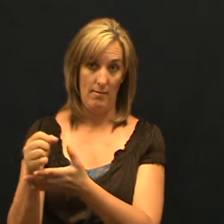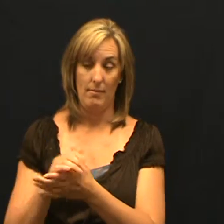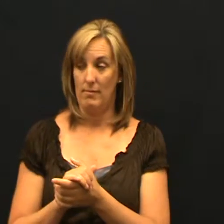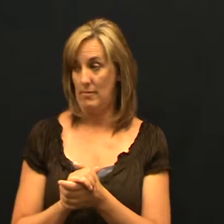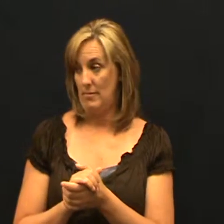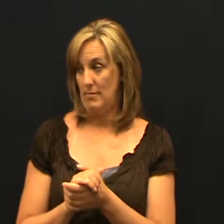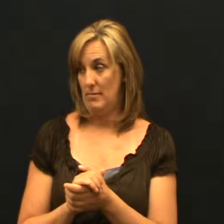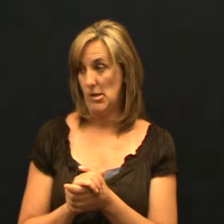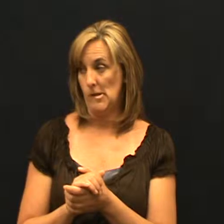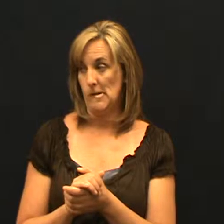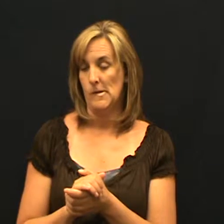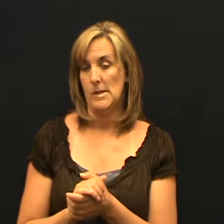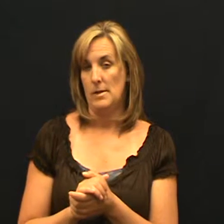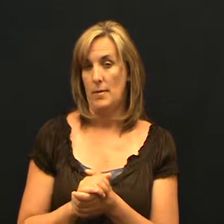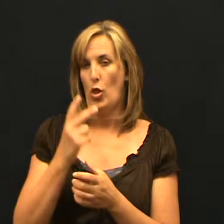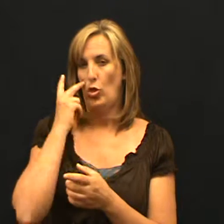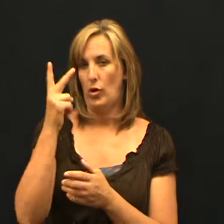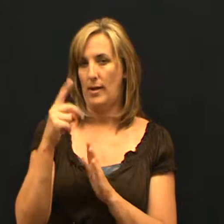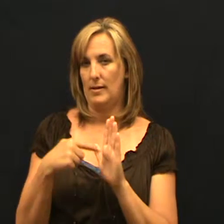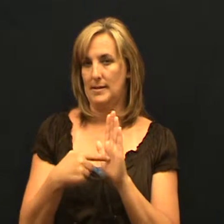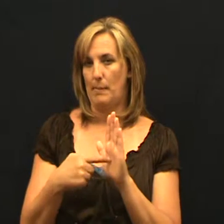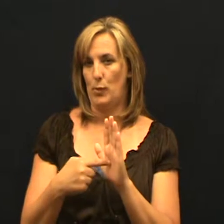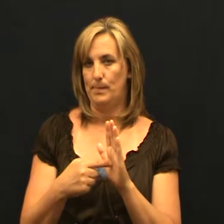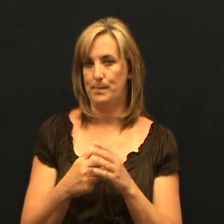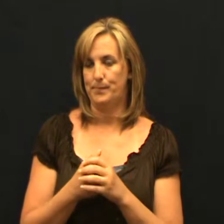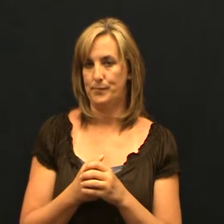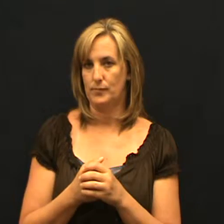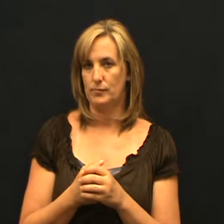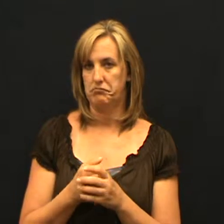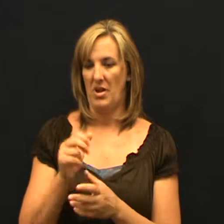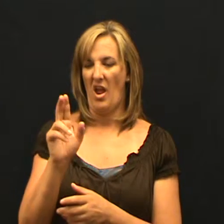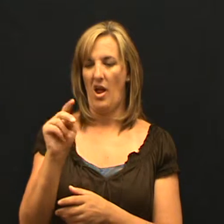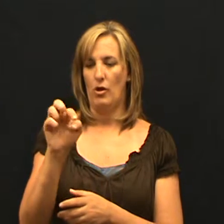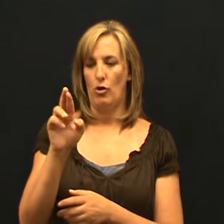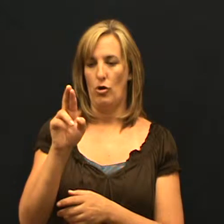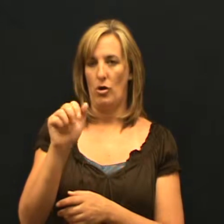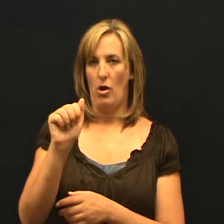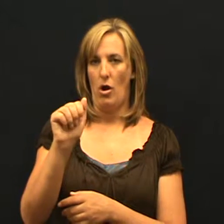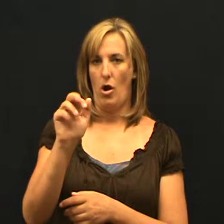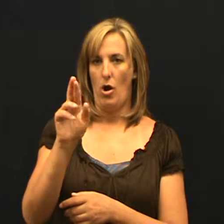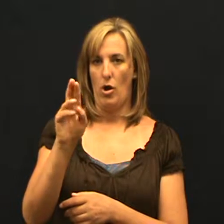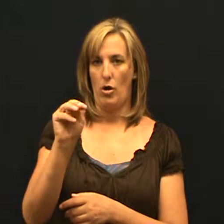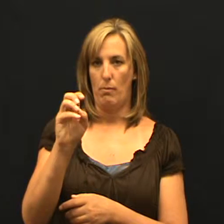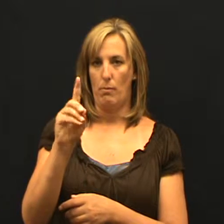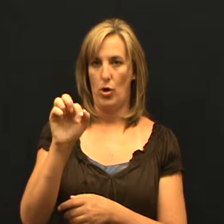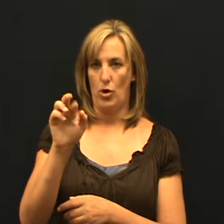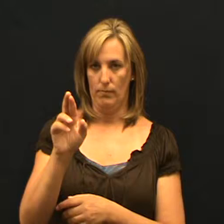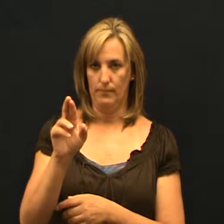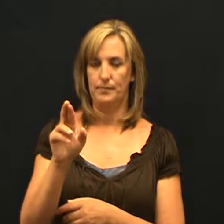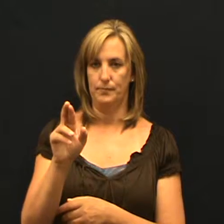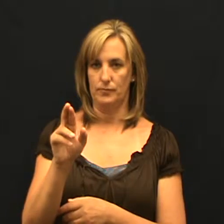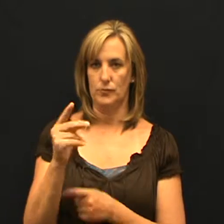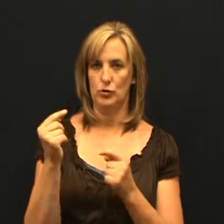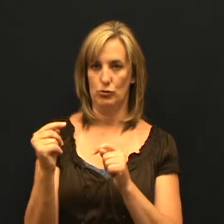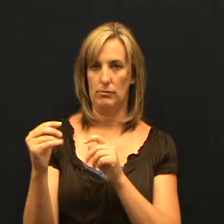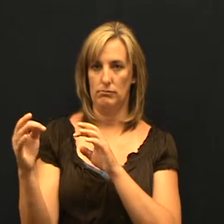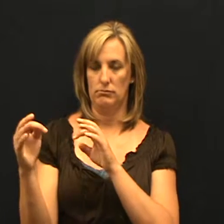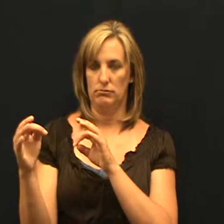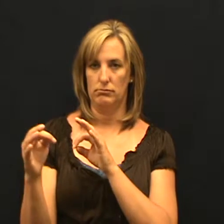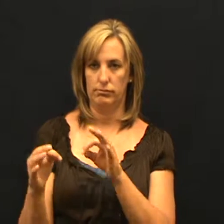let's take a look at an example. We'll use Under Armour again, and we'll try to prepare the statement of cash flows